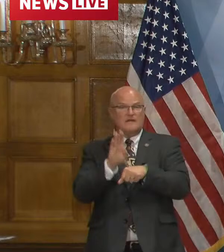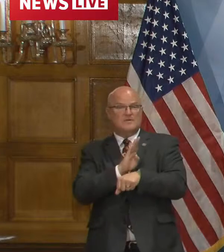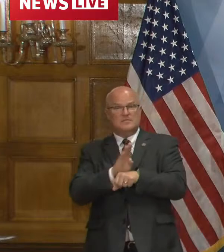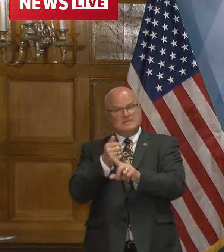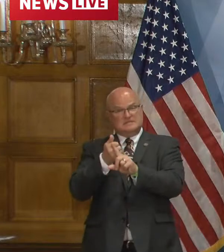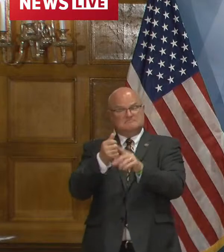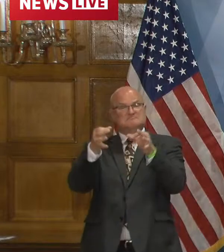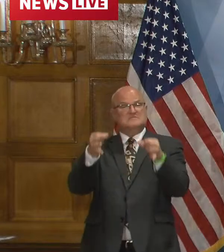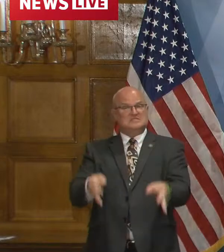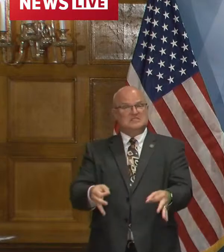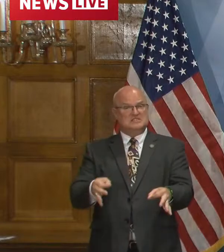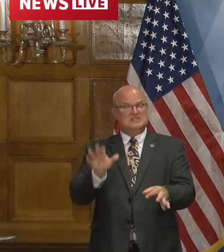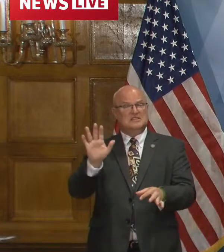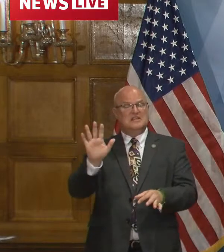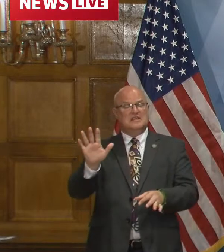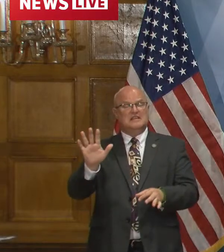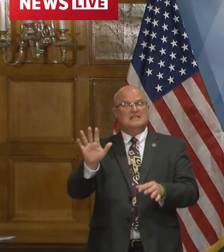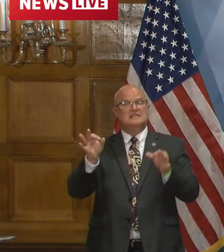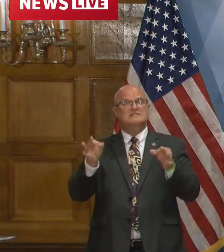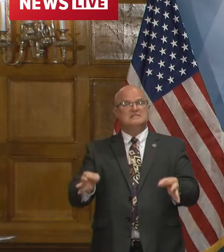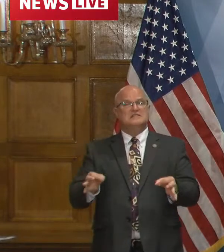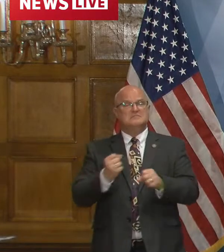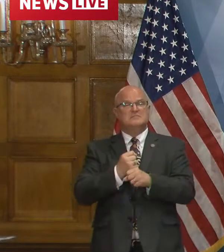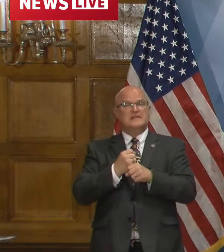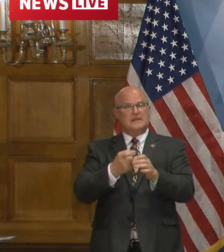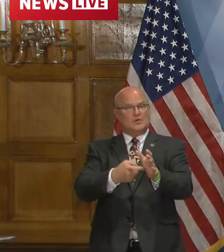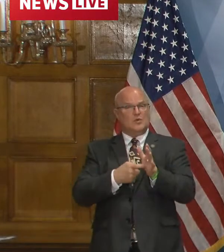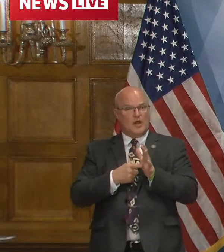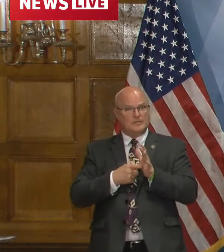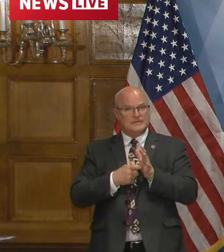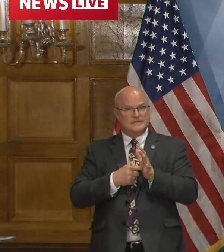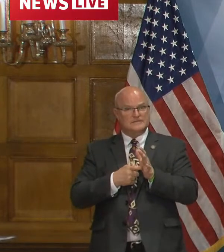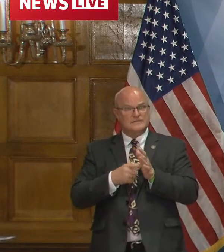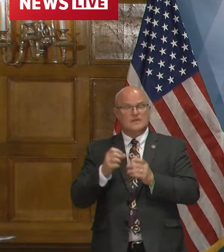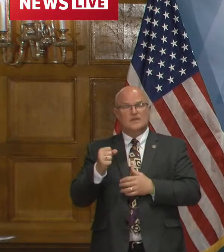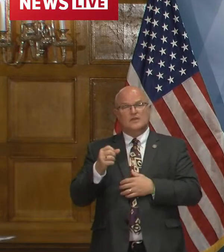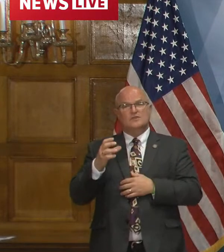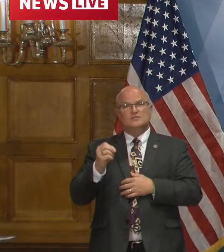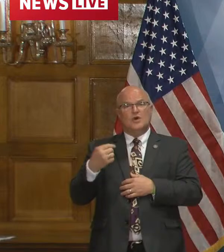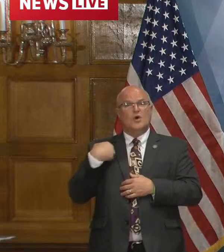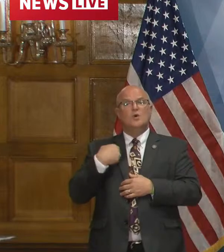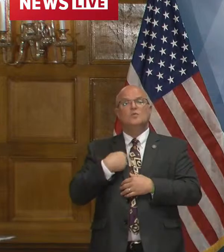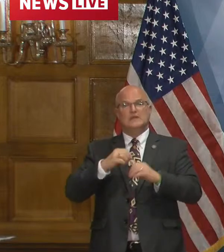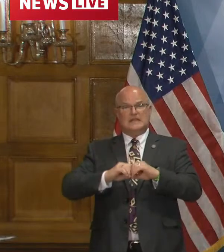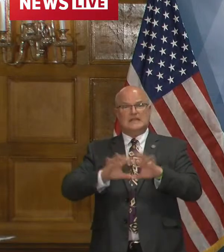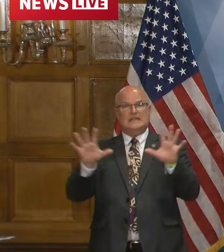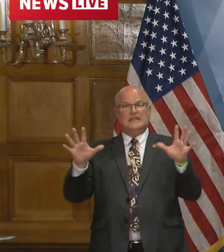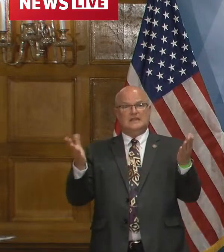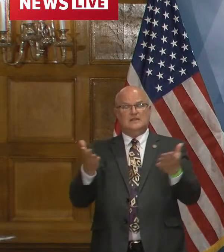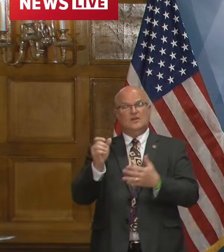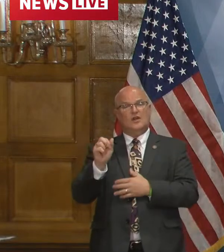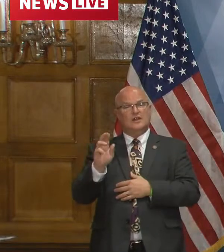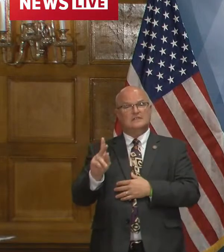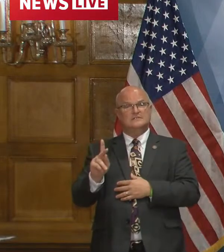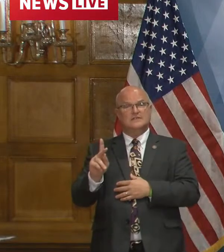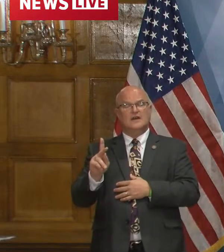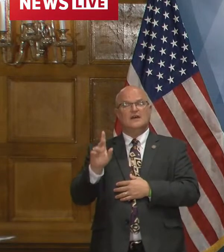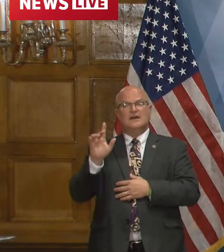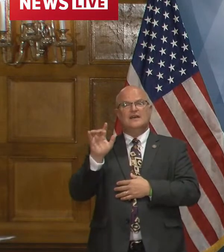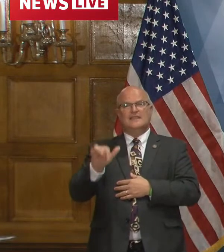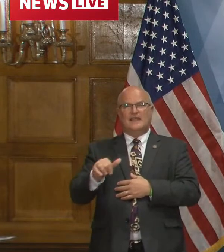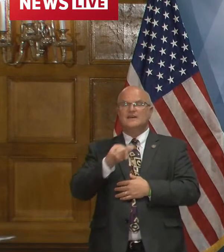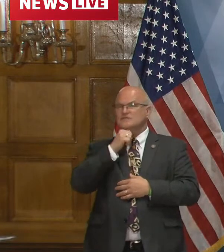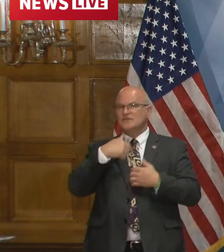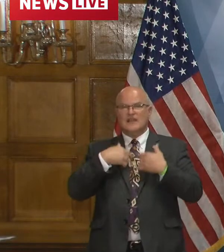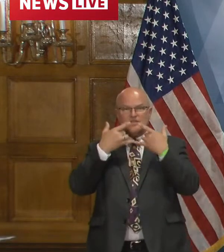business, and that's the prerogative of the business to make that requirement. And so we're pretty clear in Arkansas that